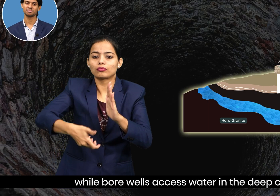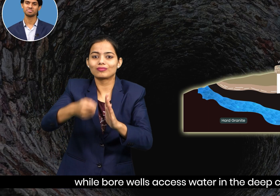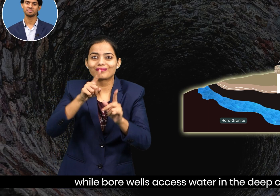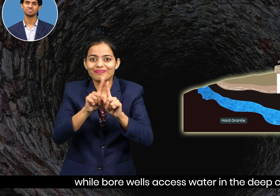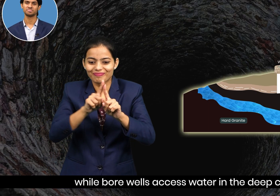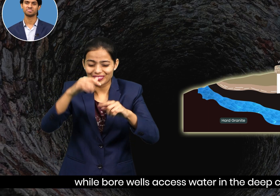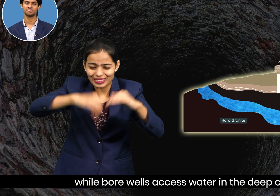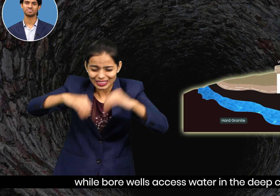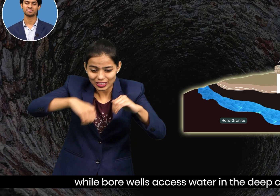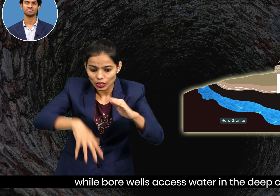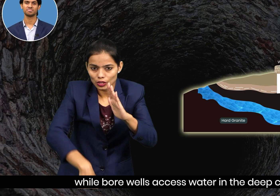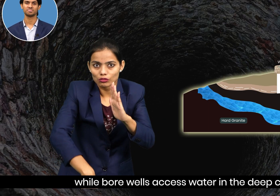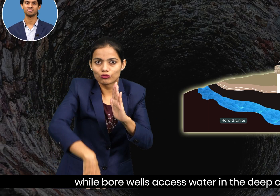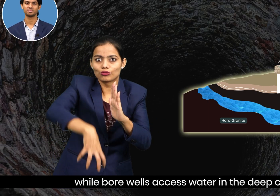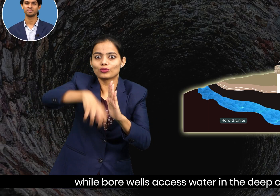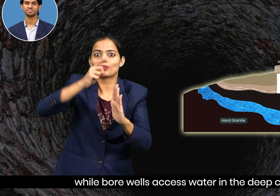cracks.